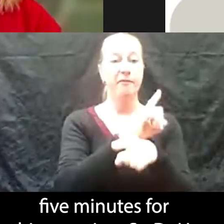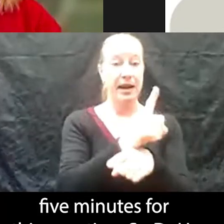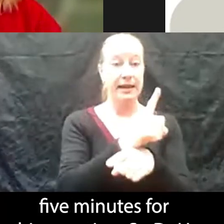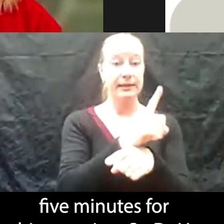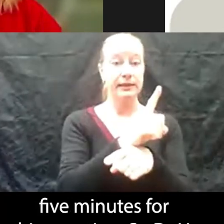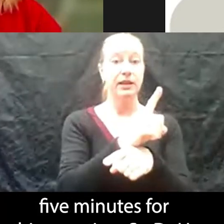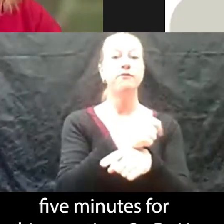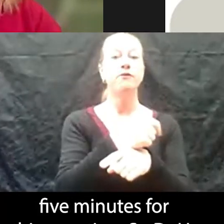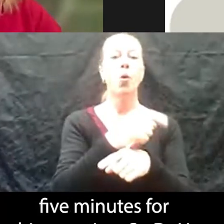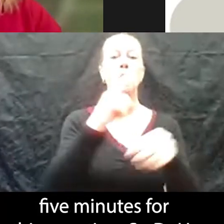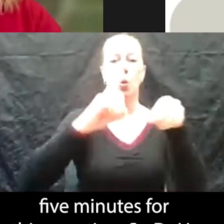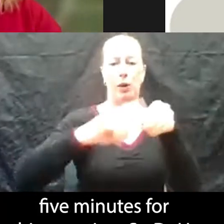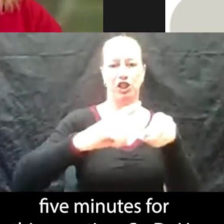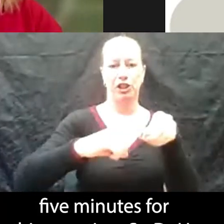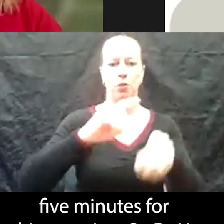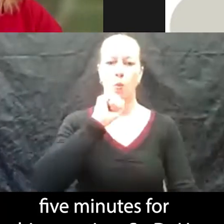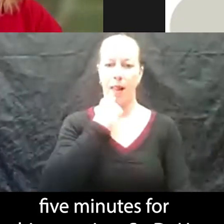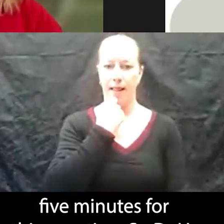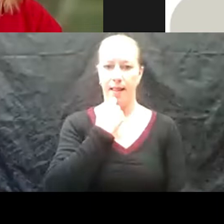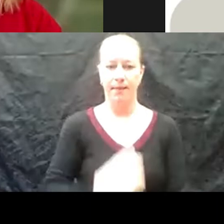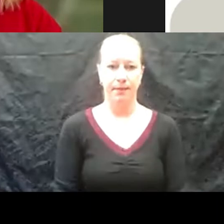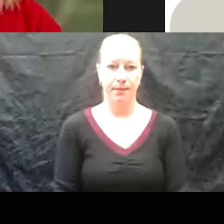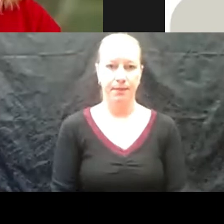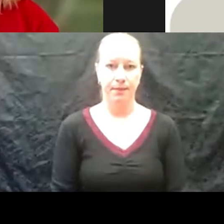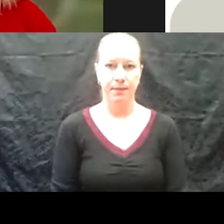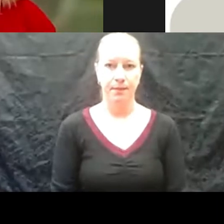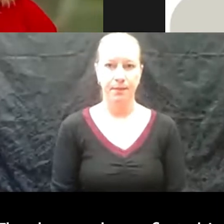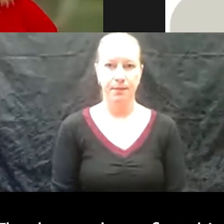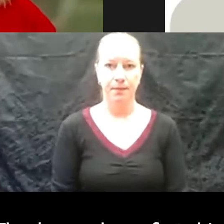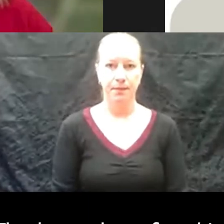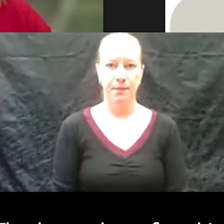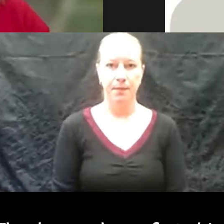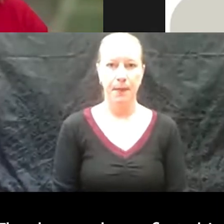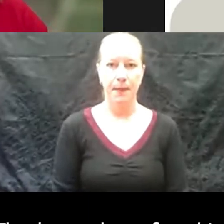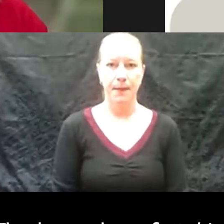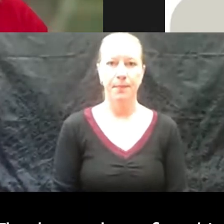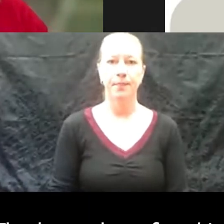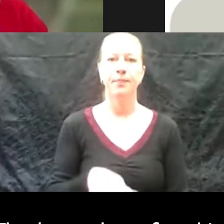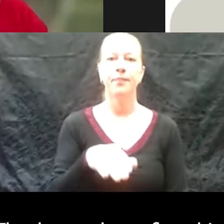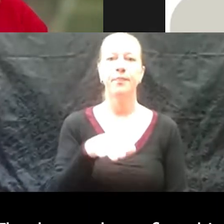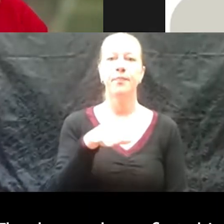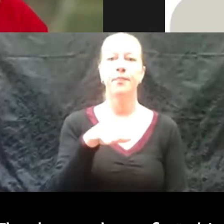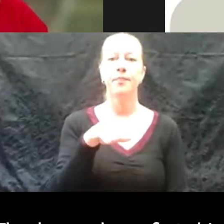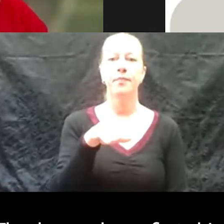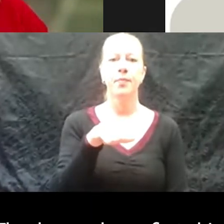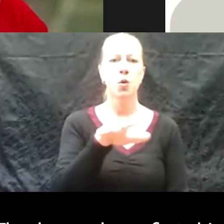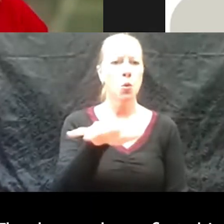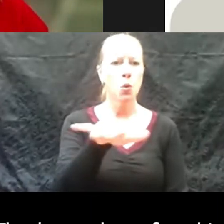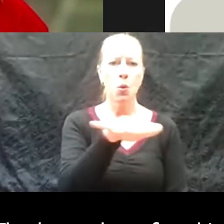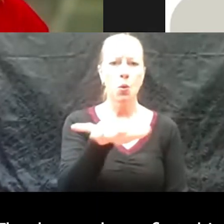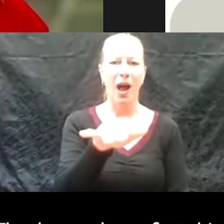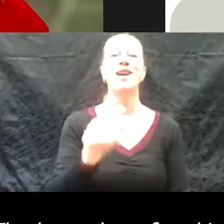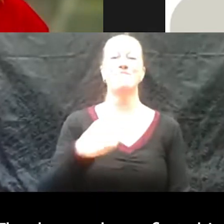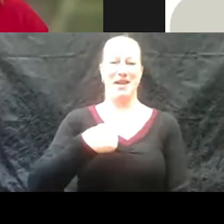for this question. So Dr. Hu. Thank you. Always first, eh?